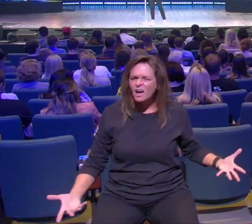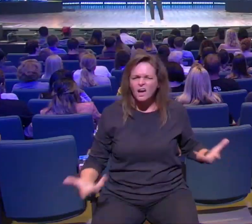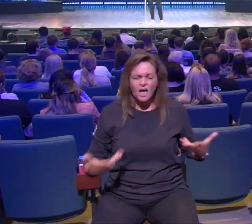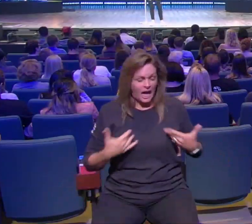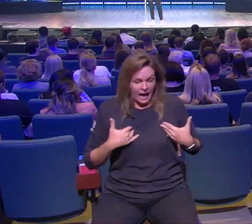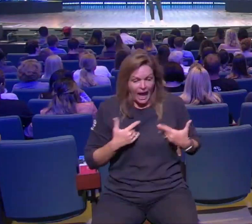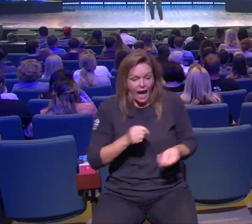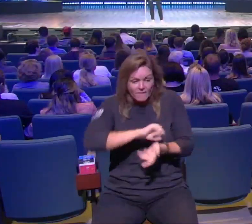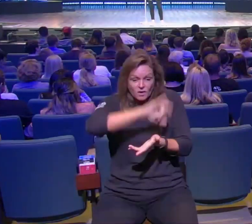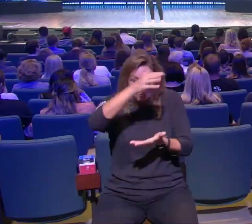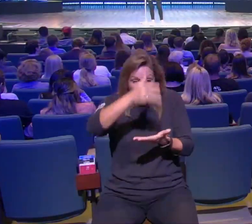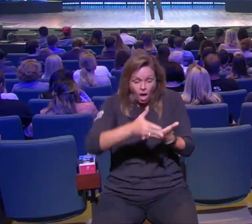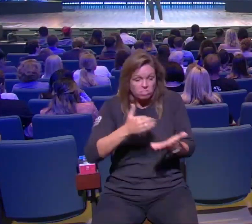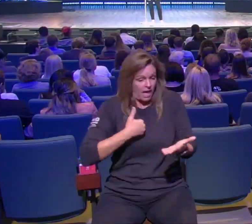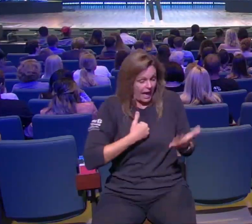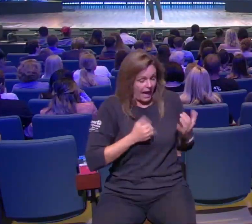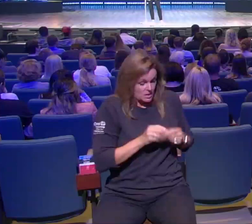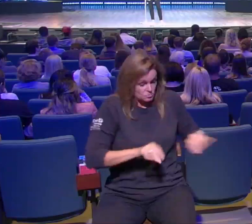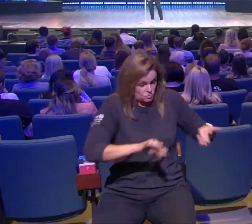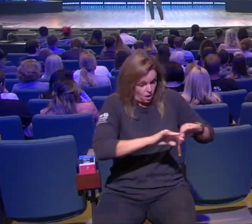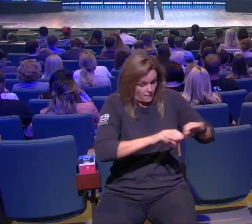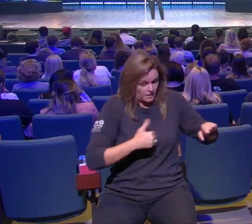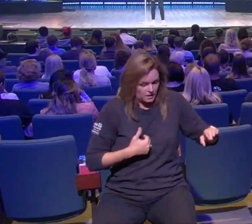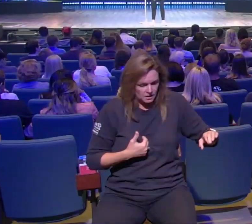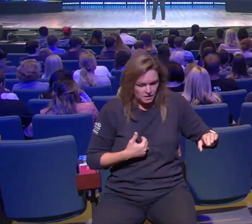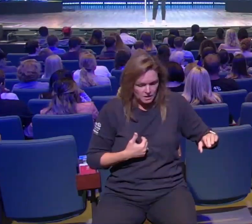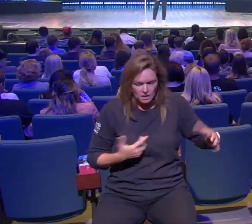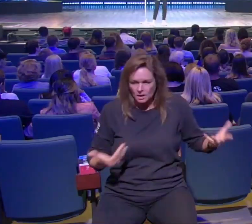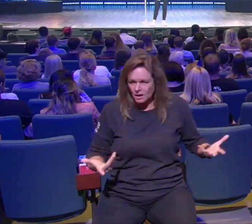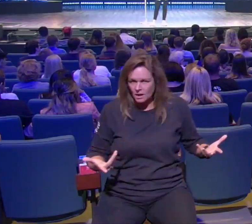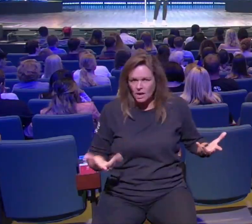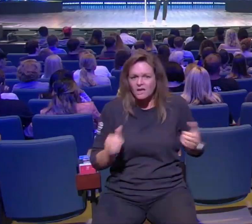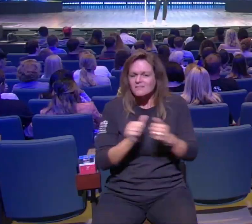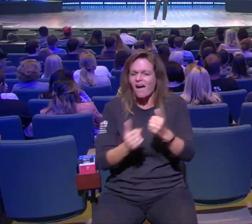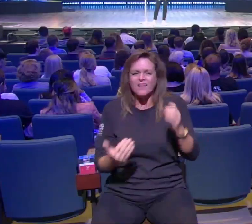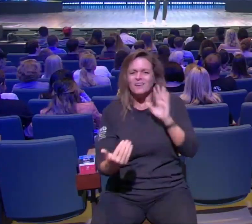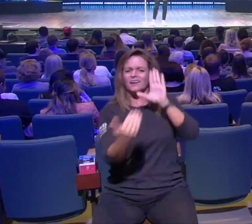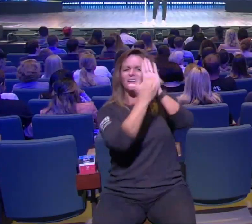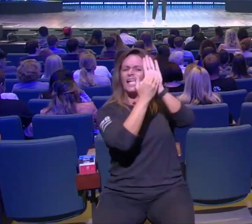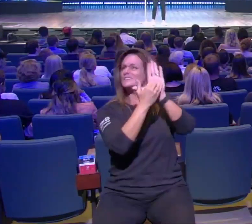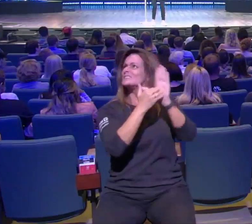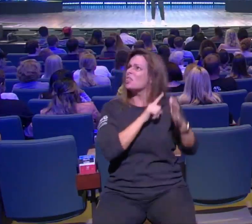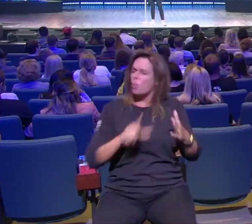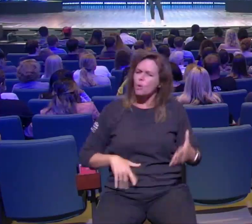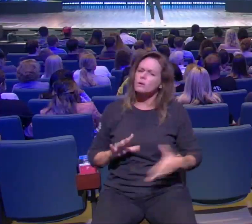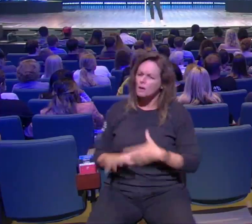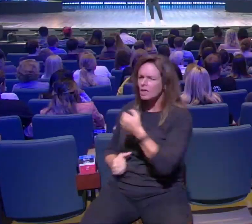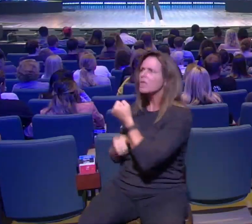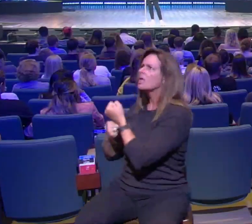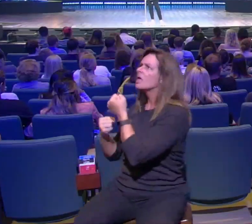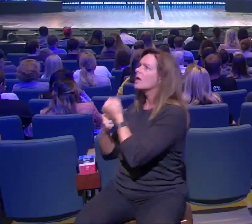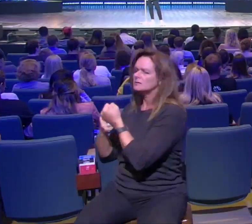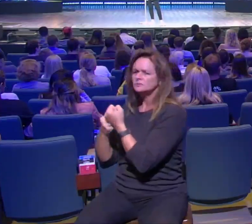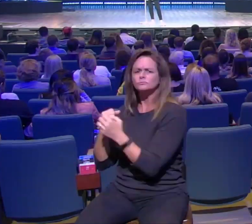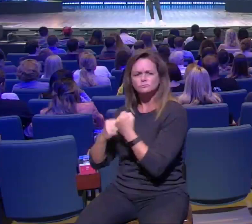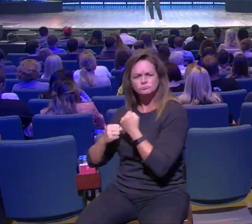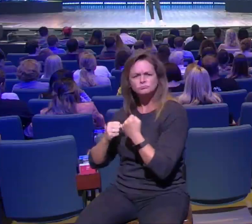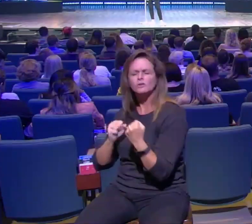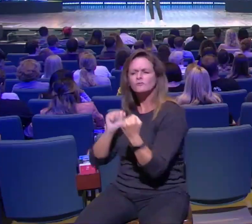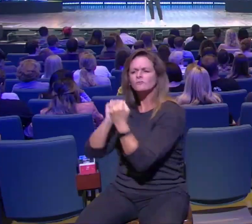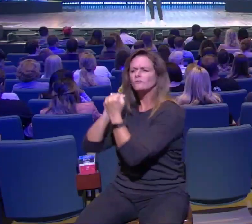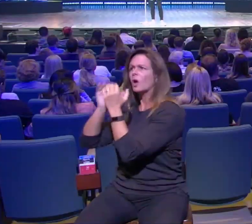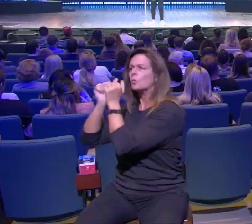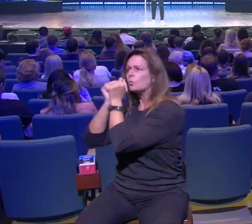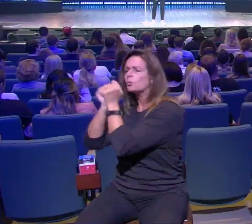among Korah's followers who banded together against the Lord, which means he wasn't part of the rebellion that stood up against Moses,